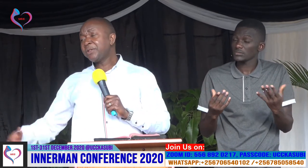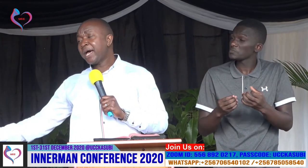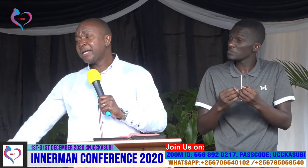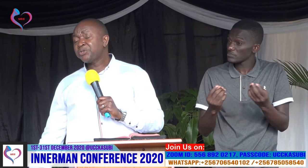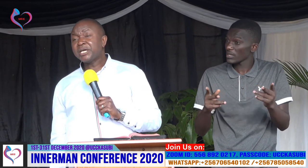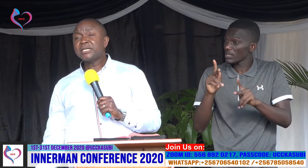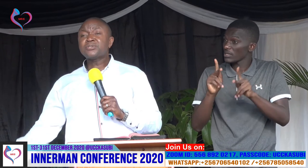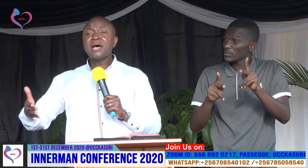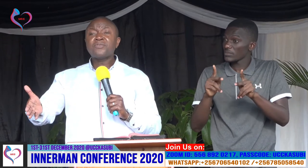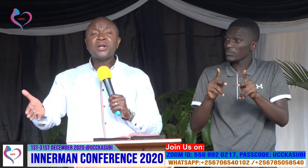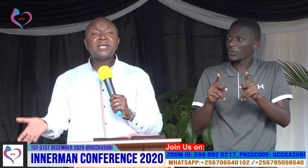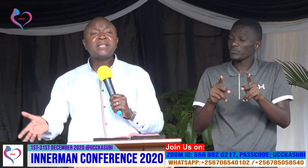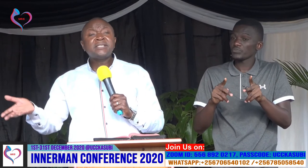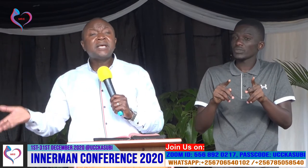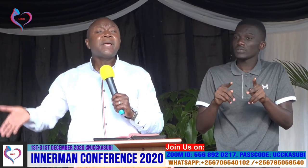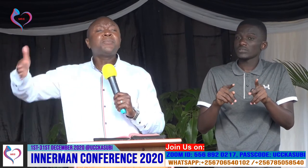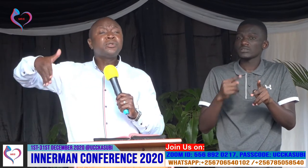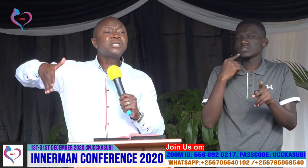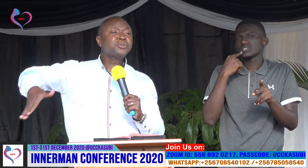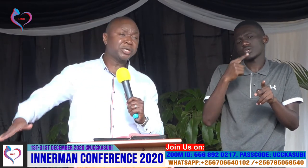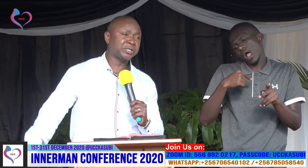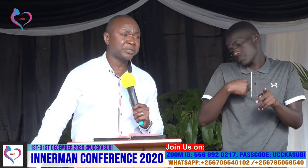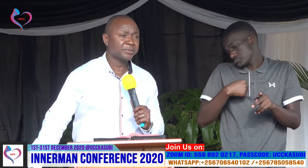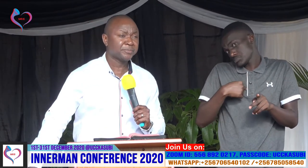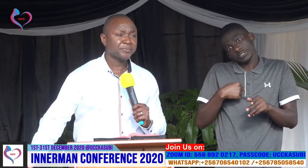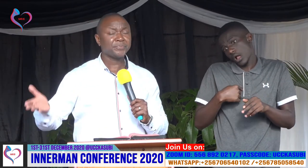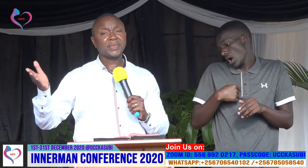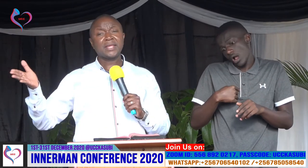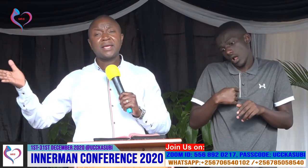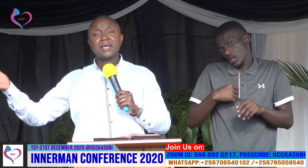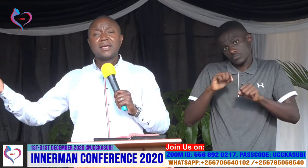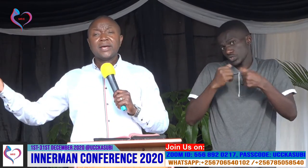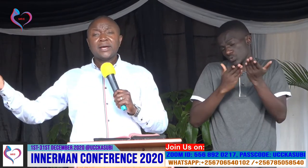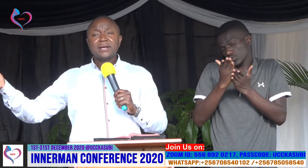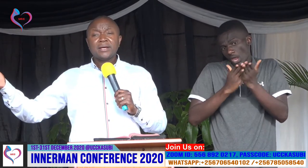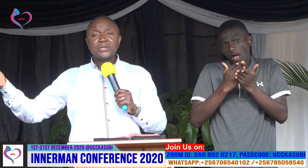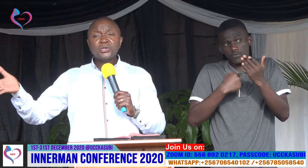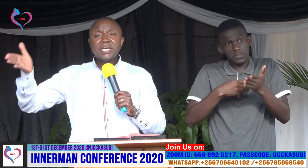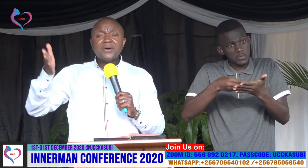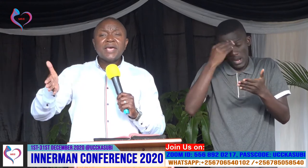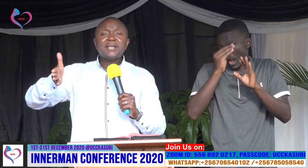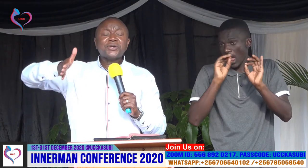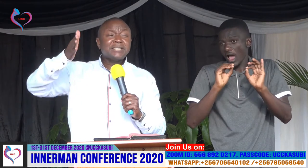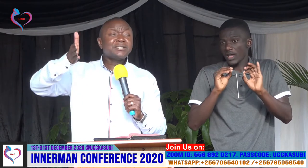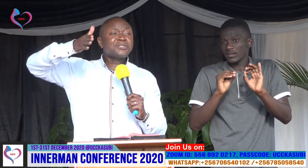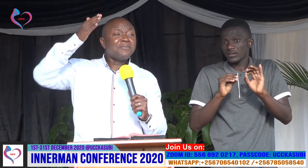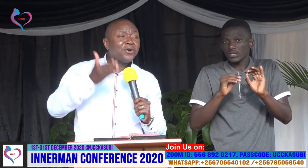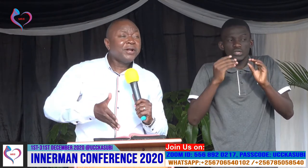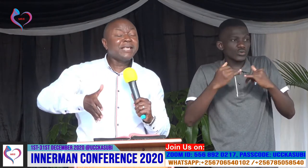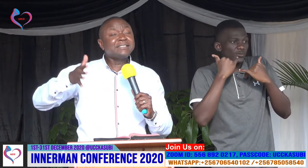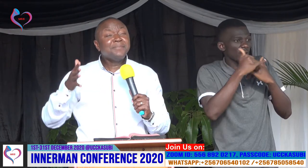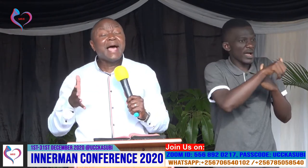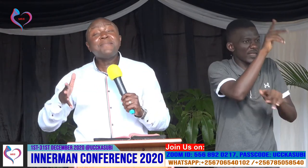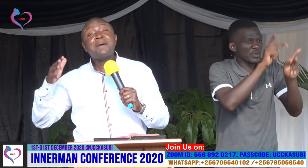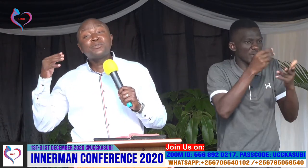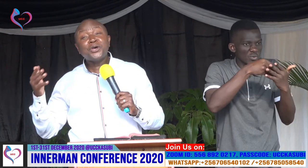You tell the uneducated to serve God, they say, me, I'm not educated. You tell the educated to serve God,